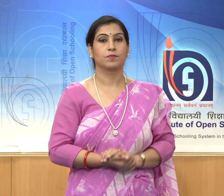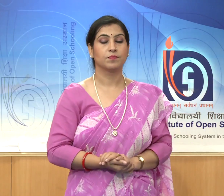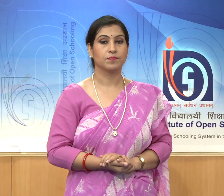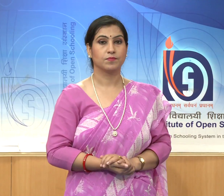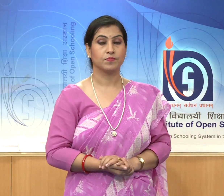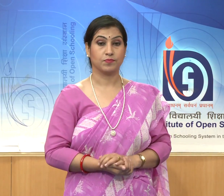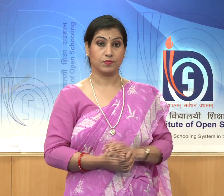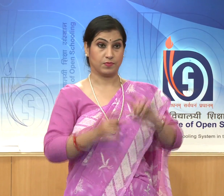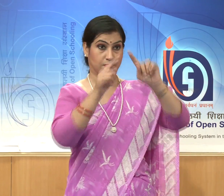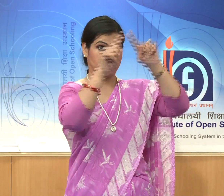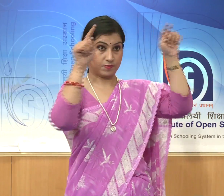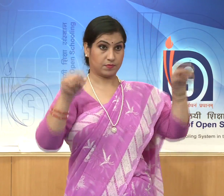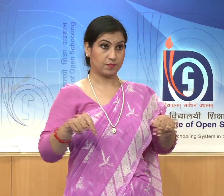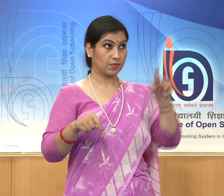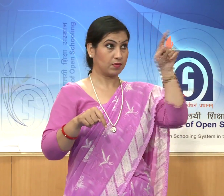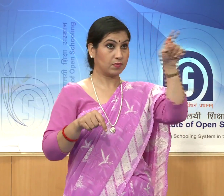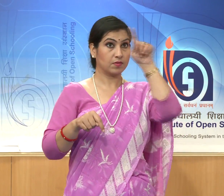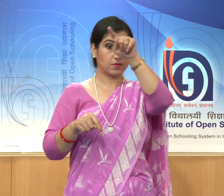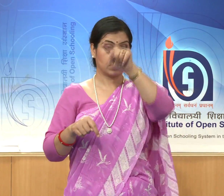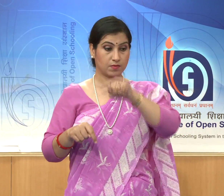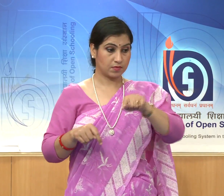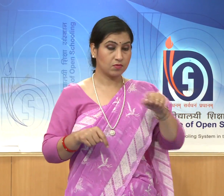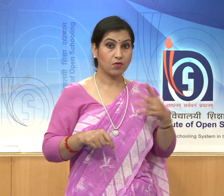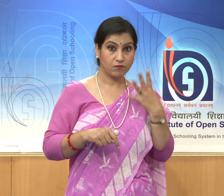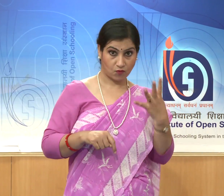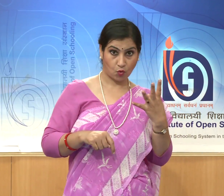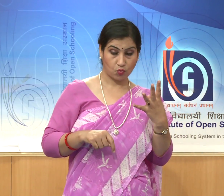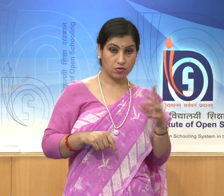The 4 corners of the square